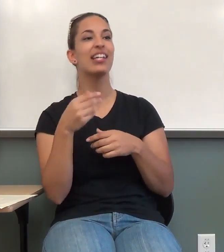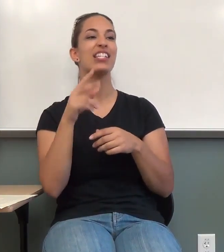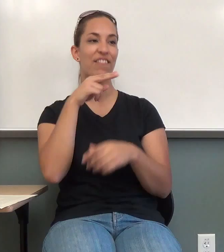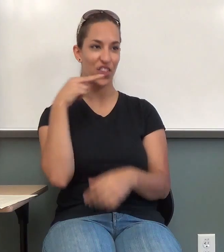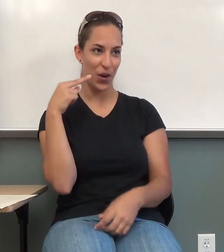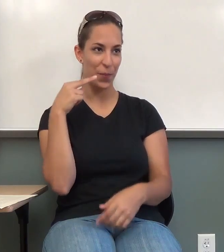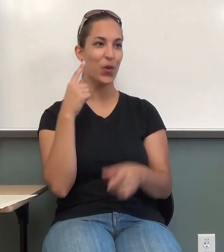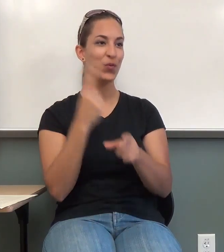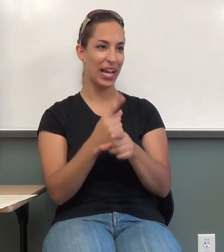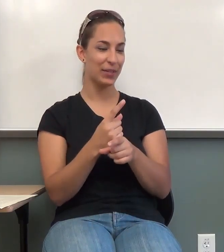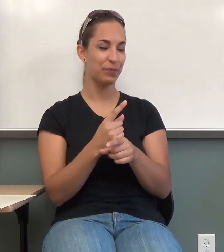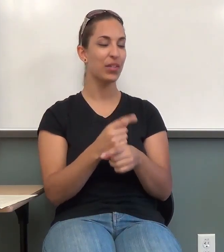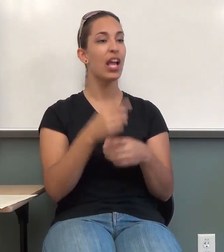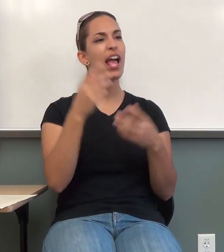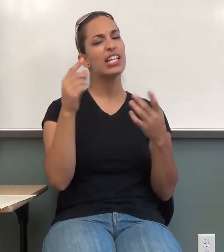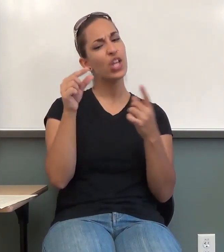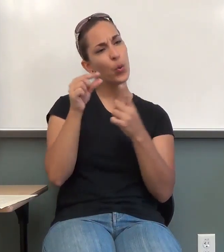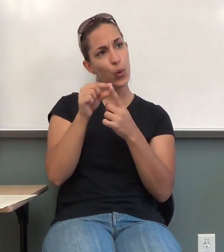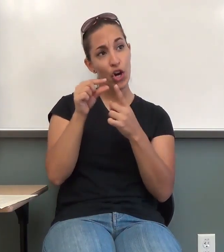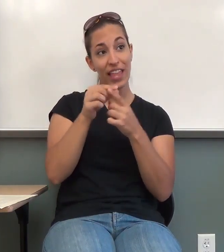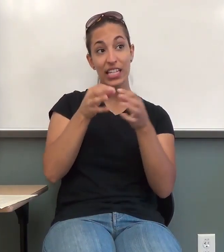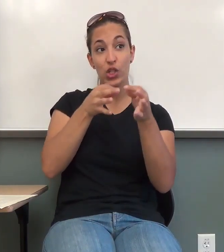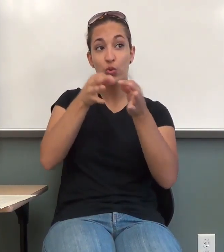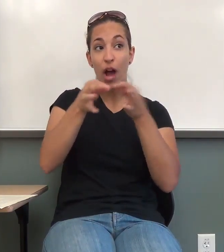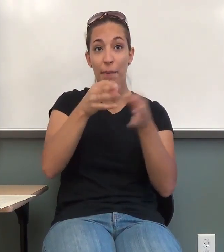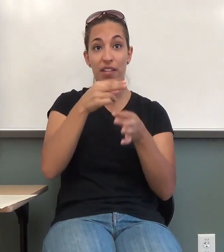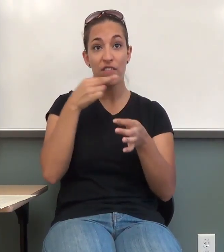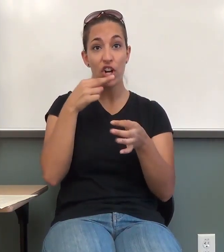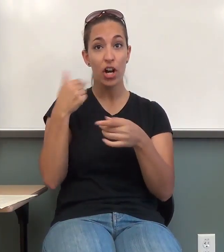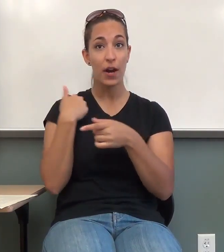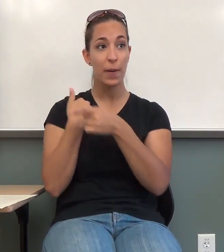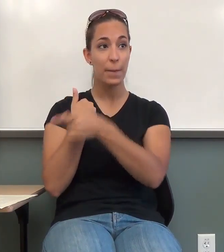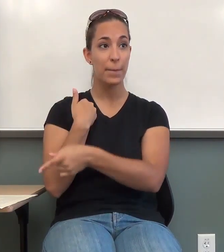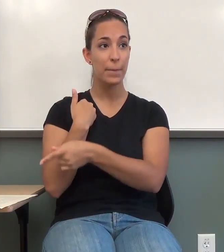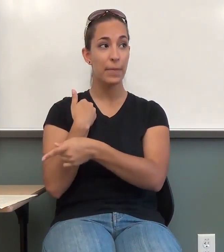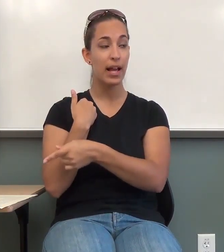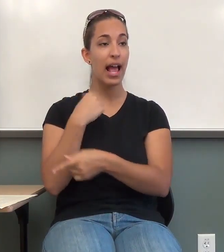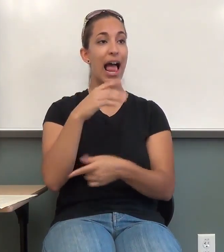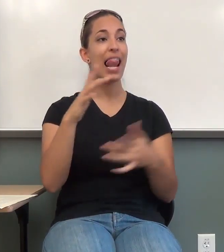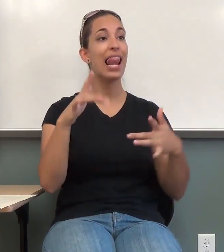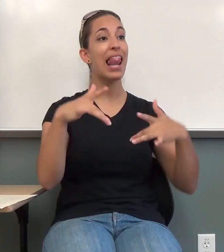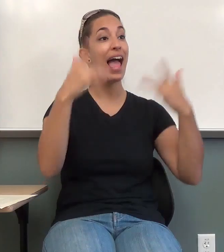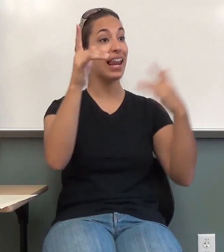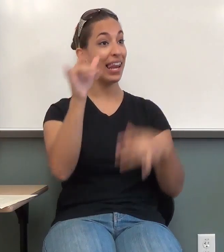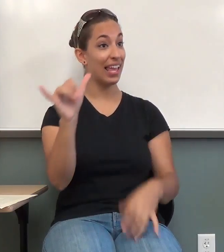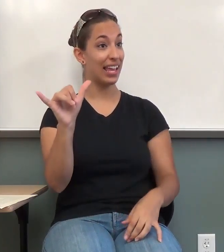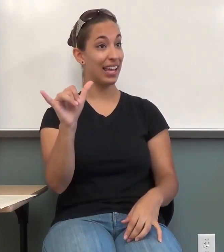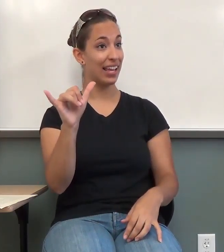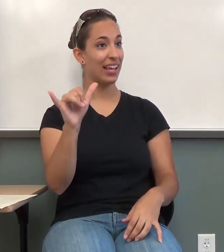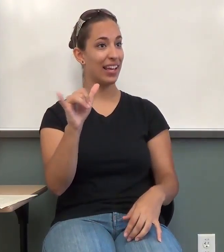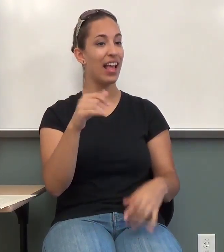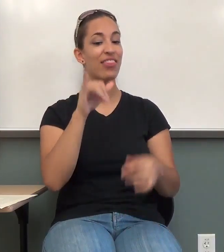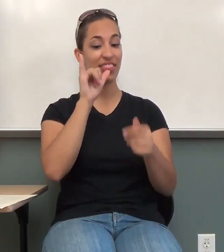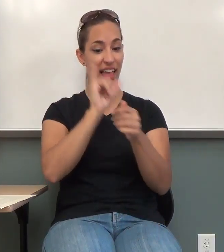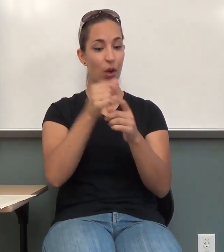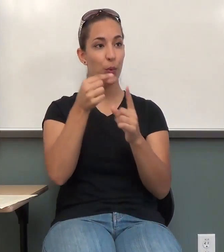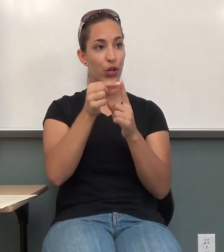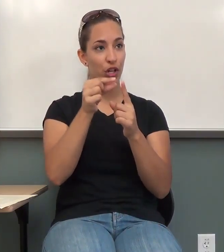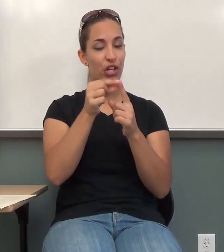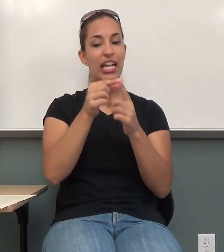a word that describes the verb? Yes. Lightly, right? Okay, good. So, two new